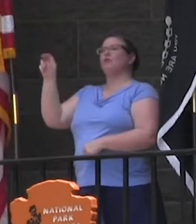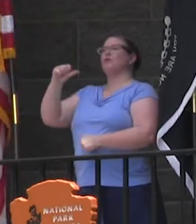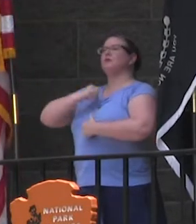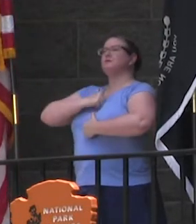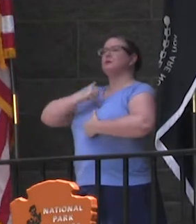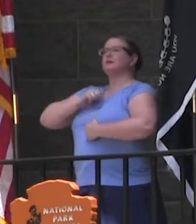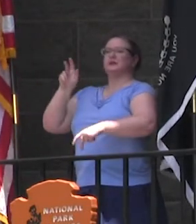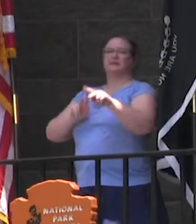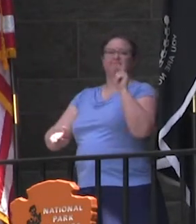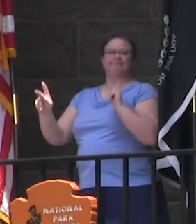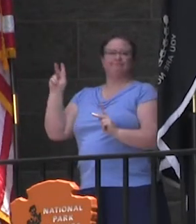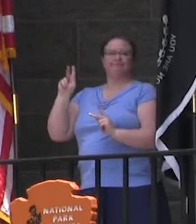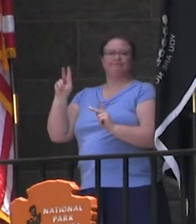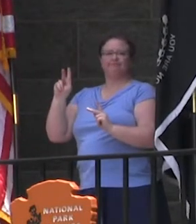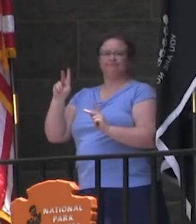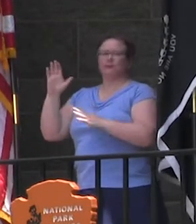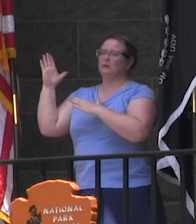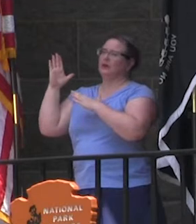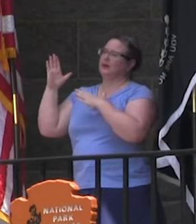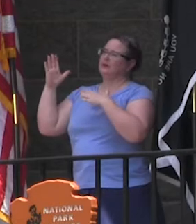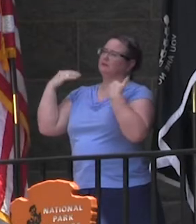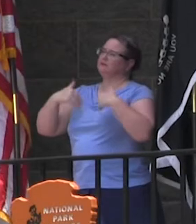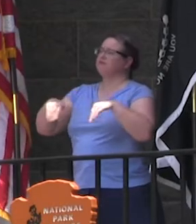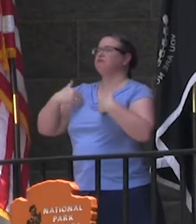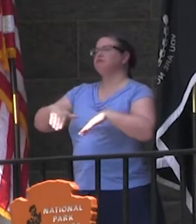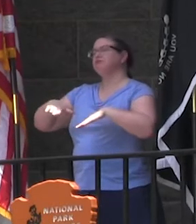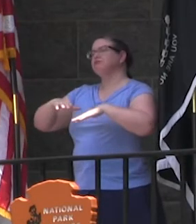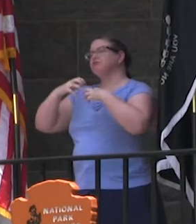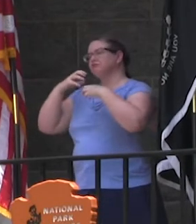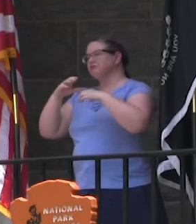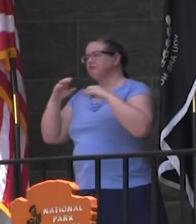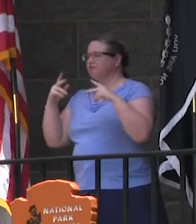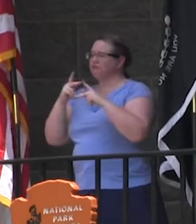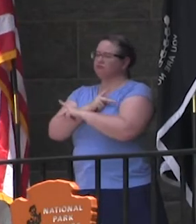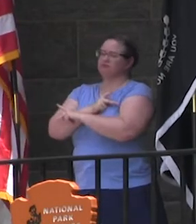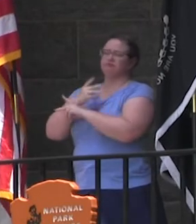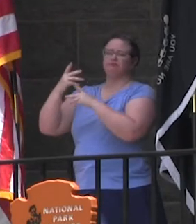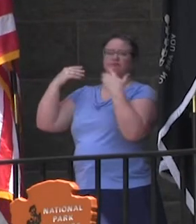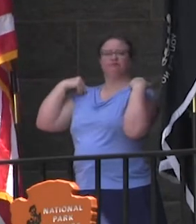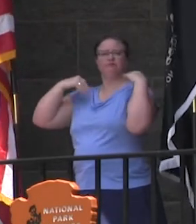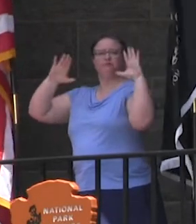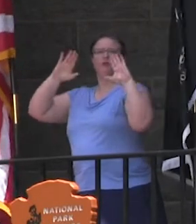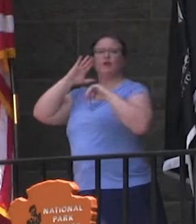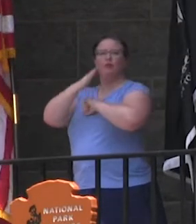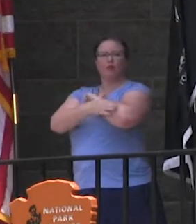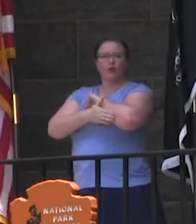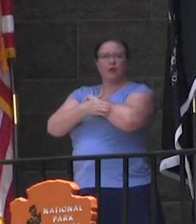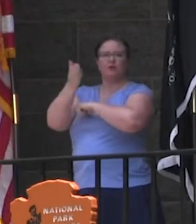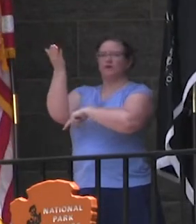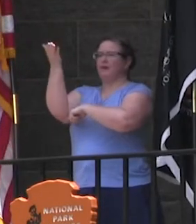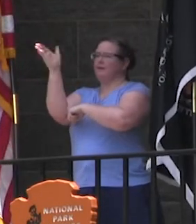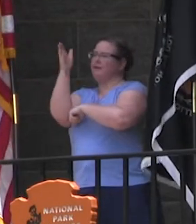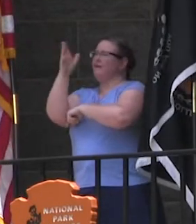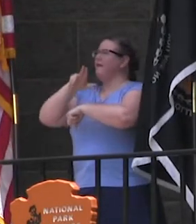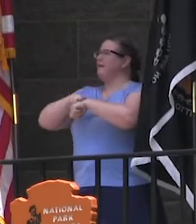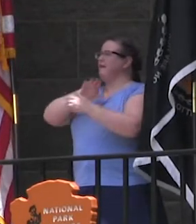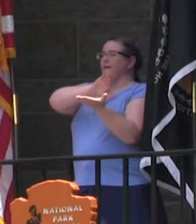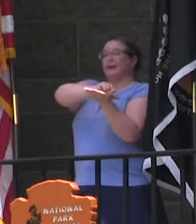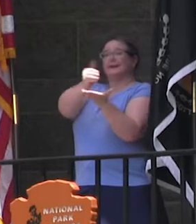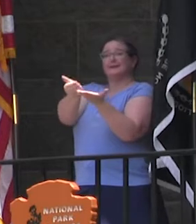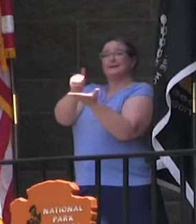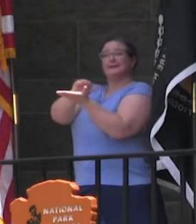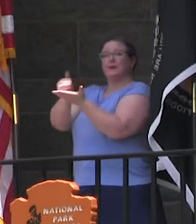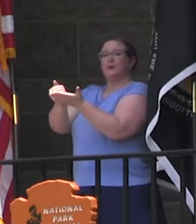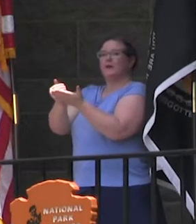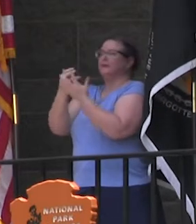military personnel who made the ultimate sacrifice while serving their country. The flags in the National Cemetery are but a